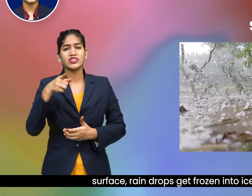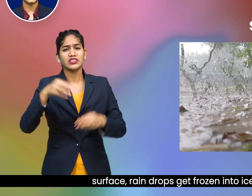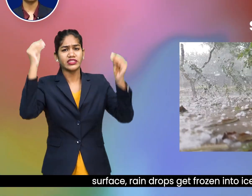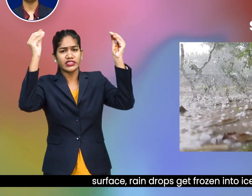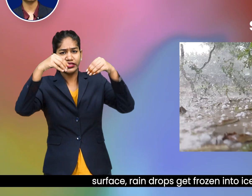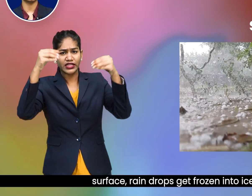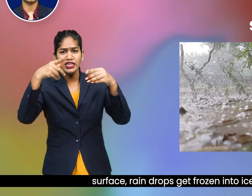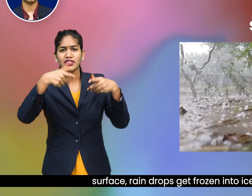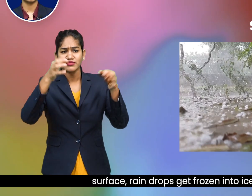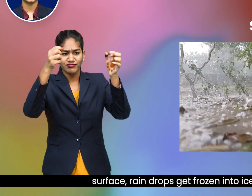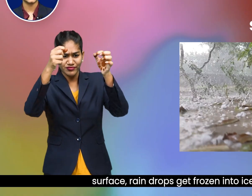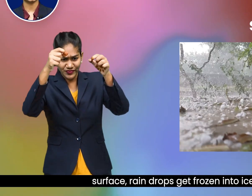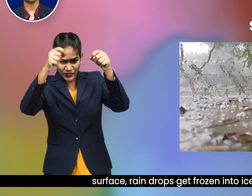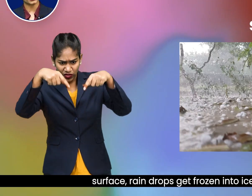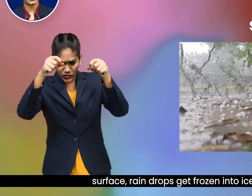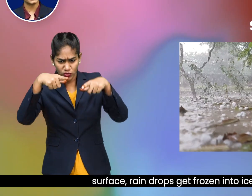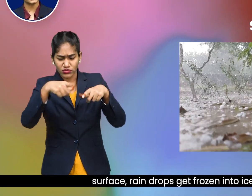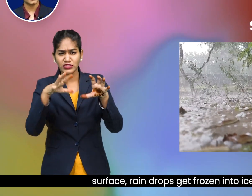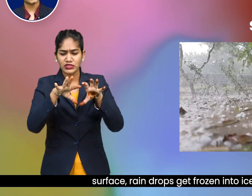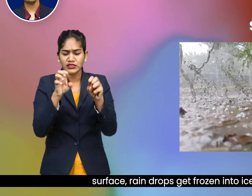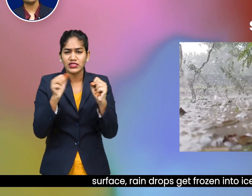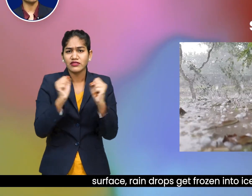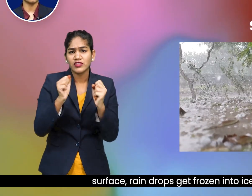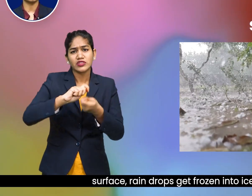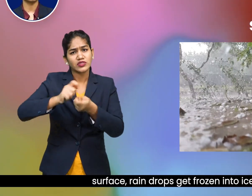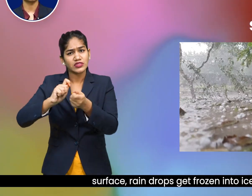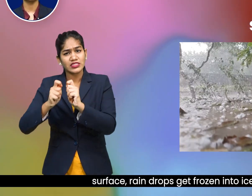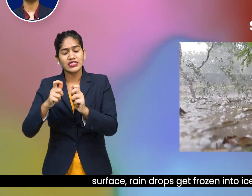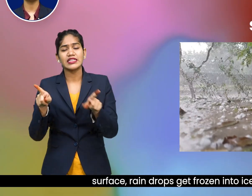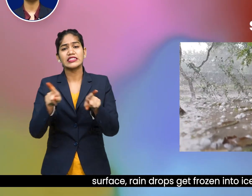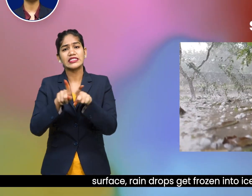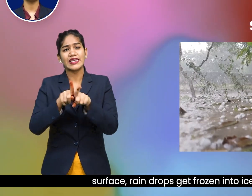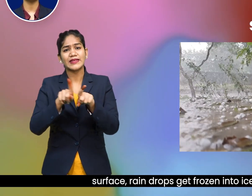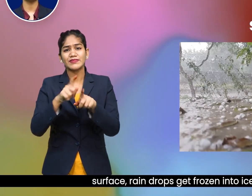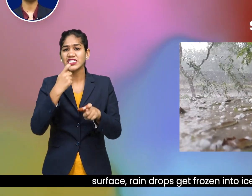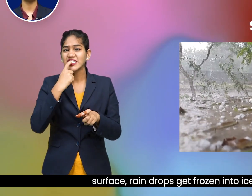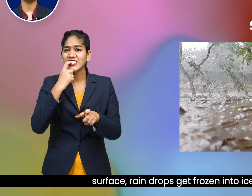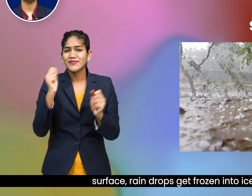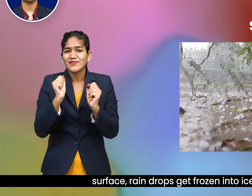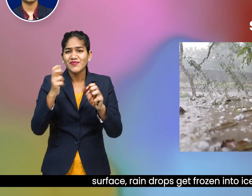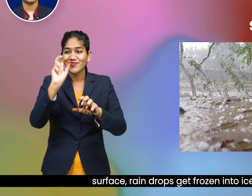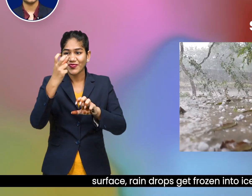raindrops get frozen into ice and fall down.